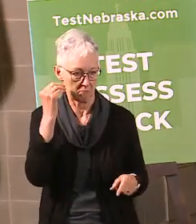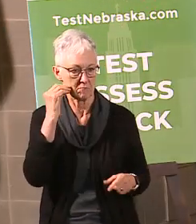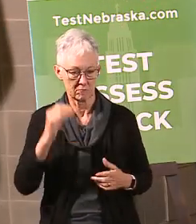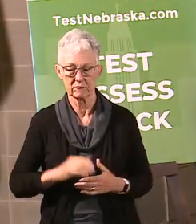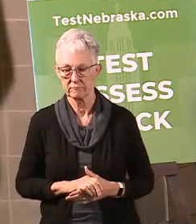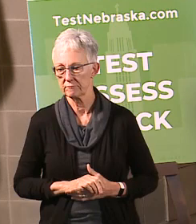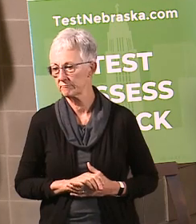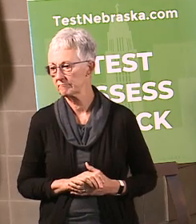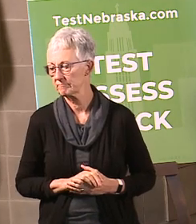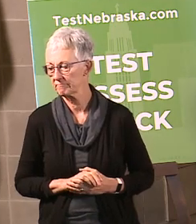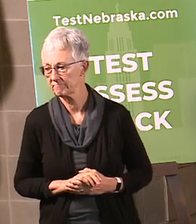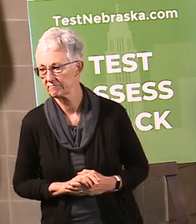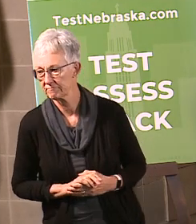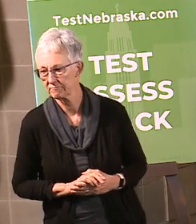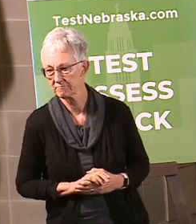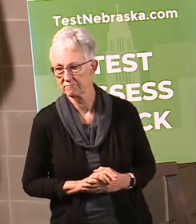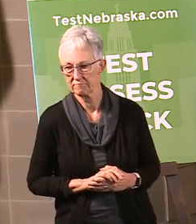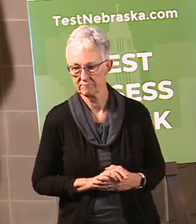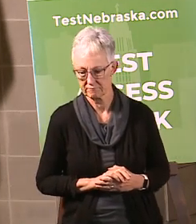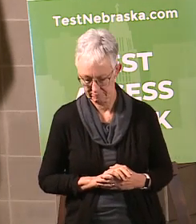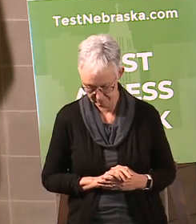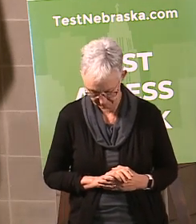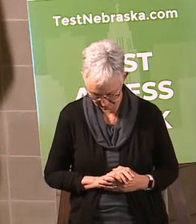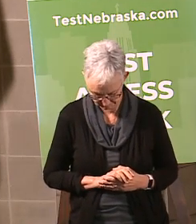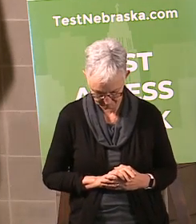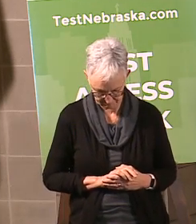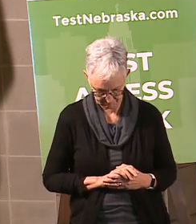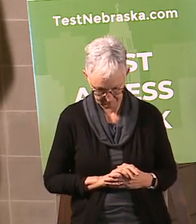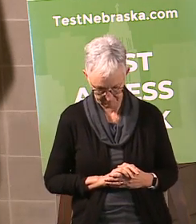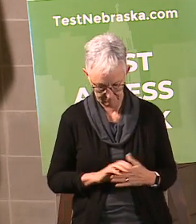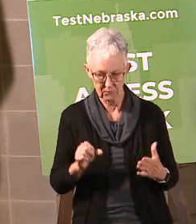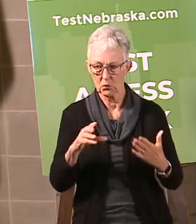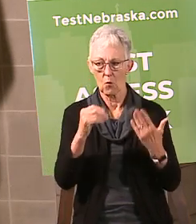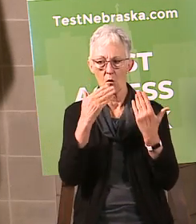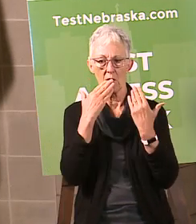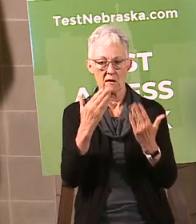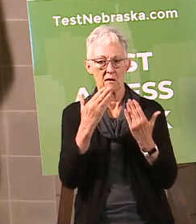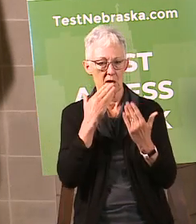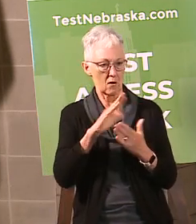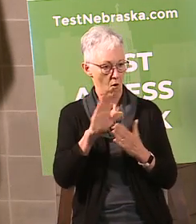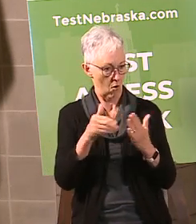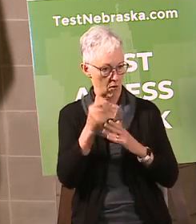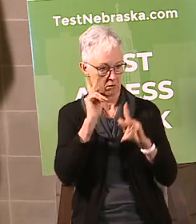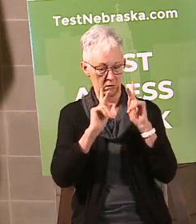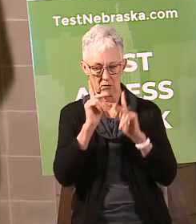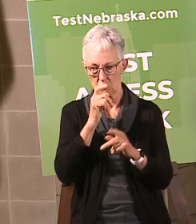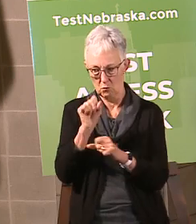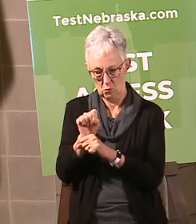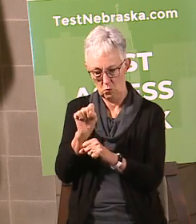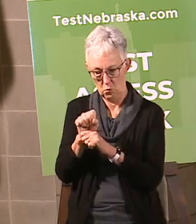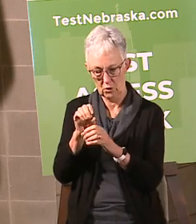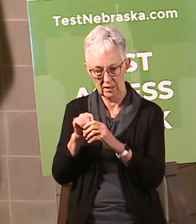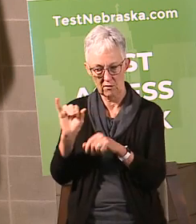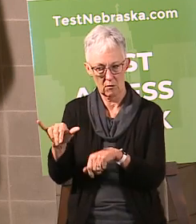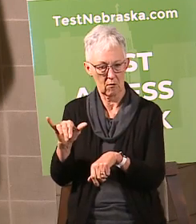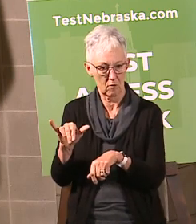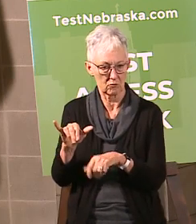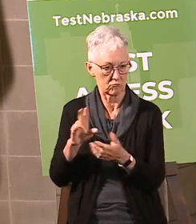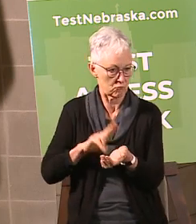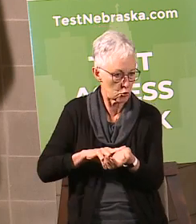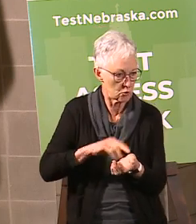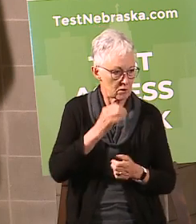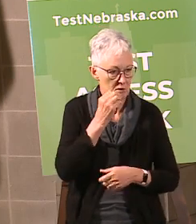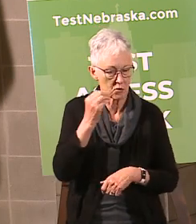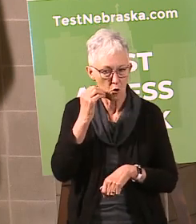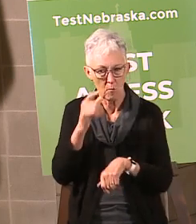In addition to thanking all of our folks who are working in our long-term care facilities, I also want to